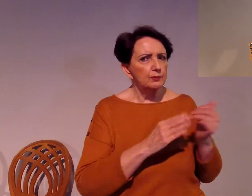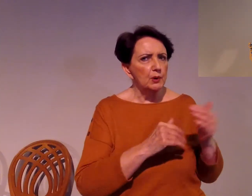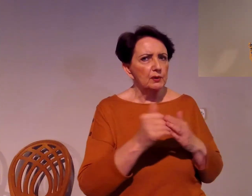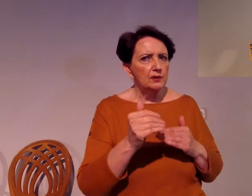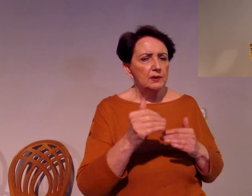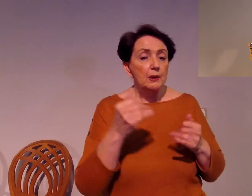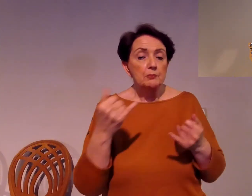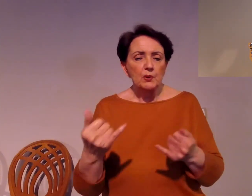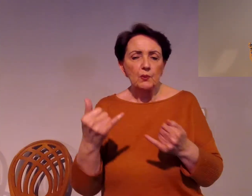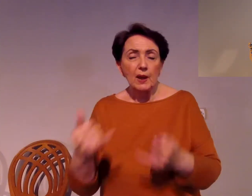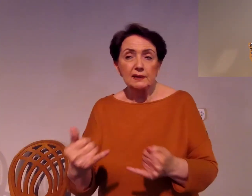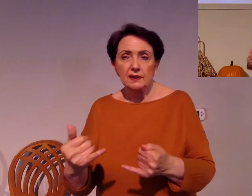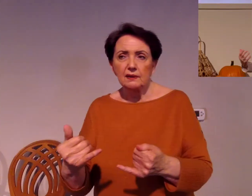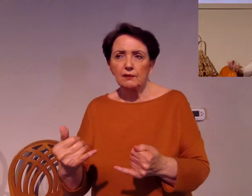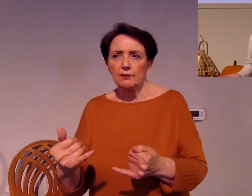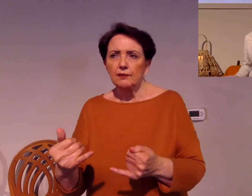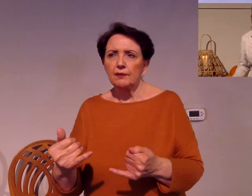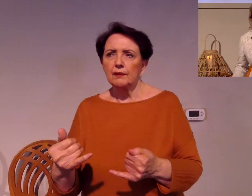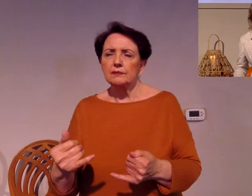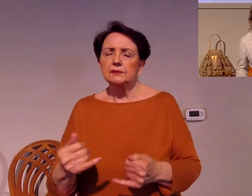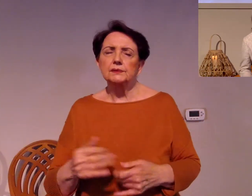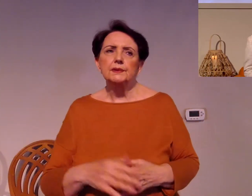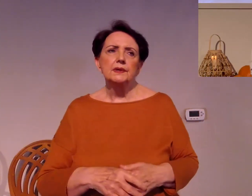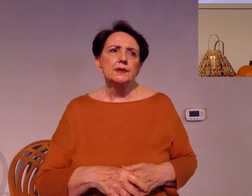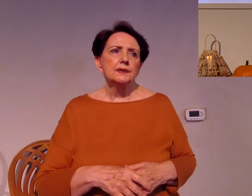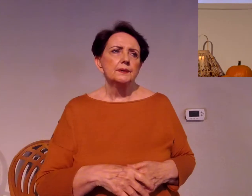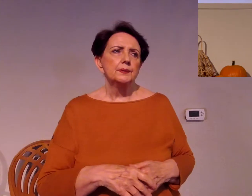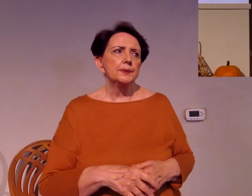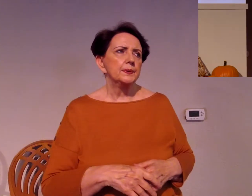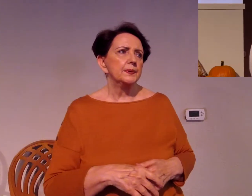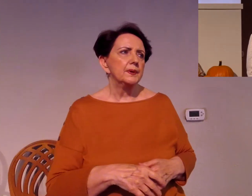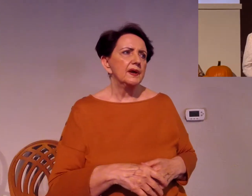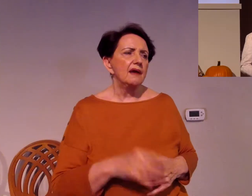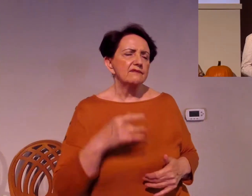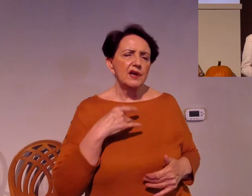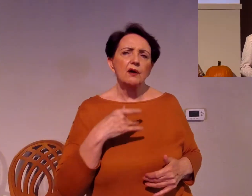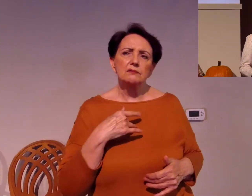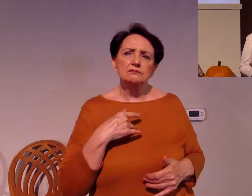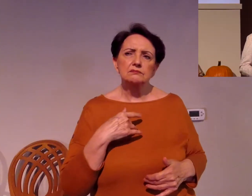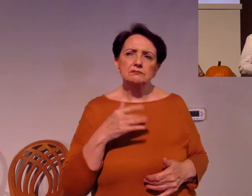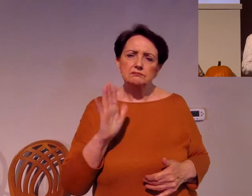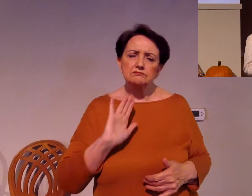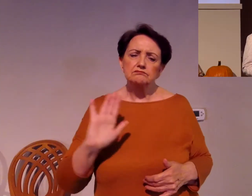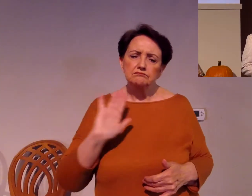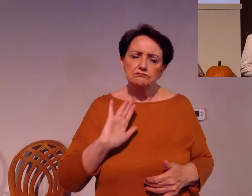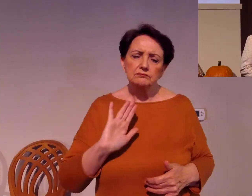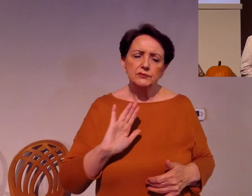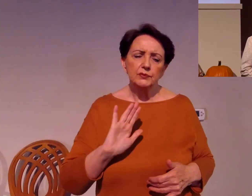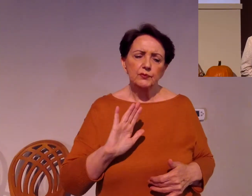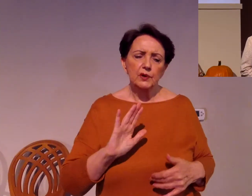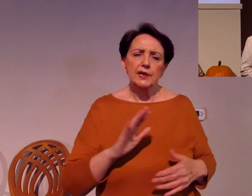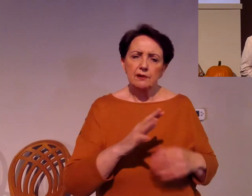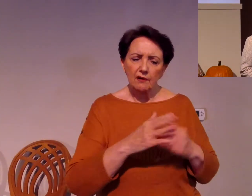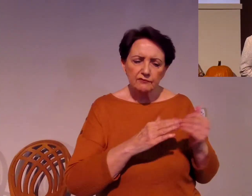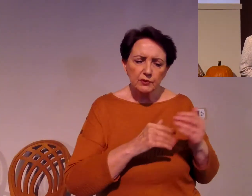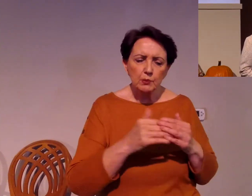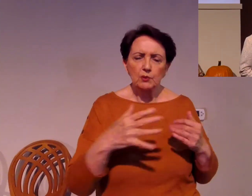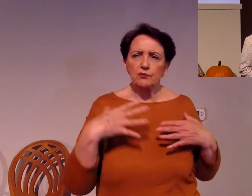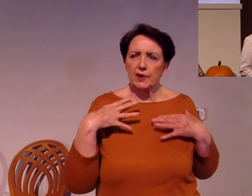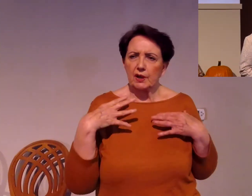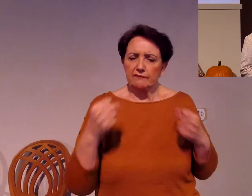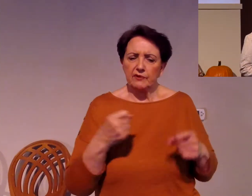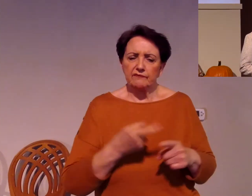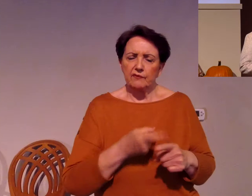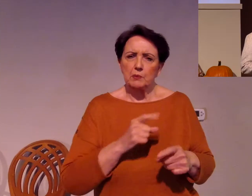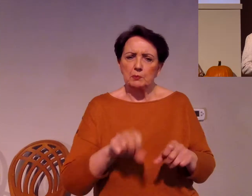now, I'm having, so there was a place where I got really comfortable in this recovering from broken ankle,